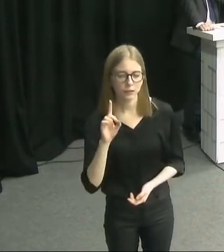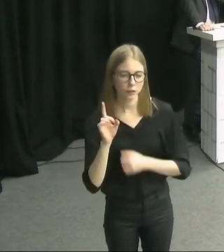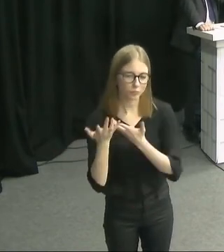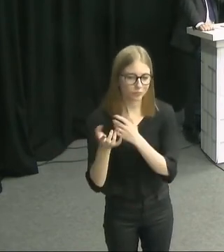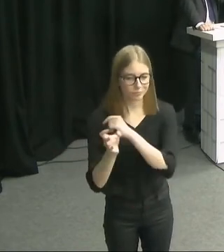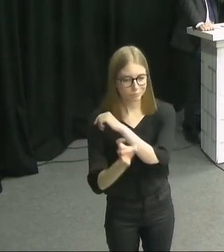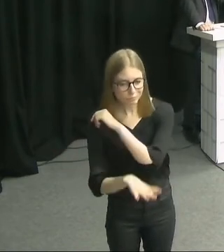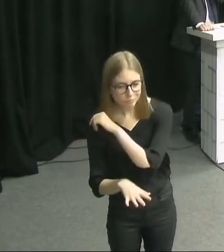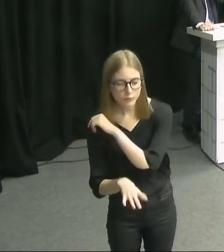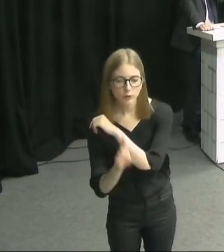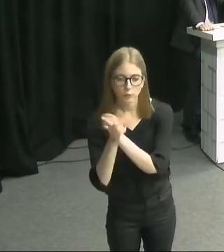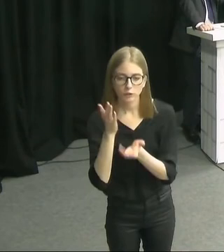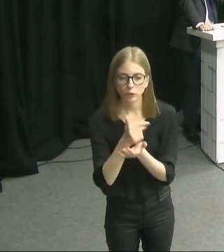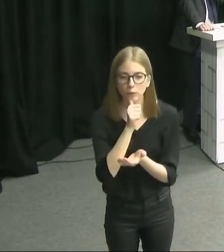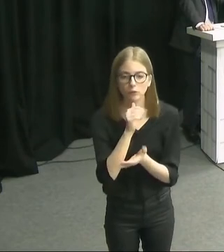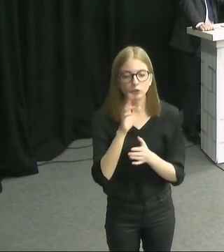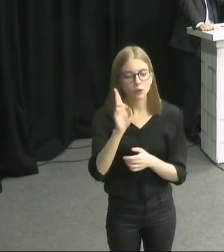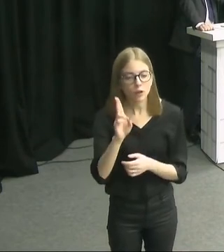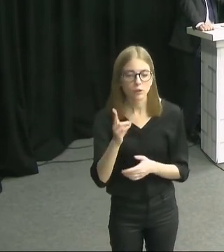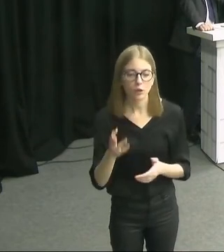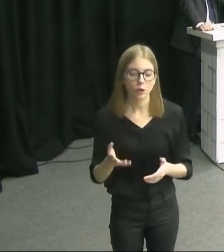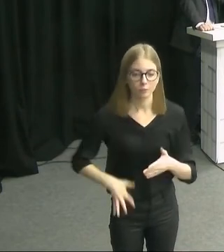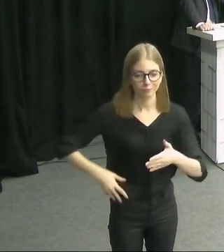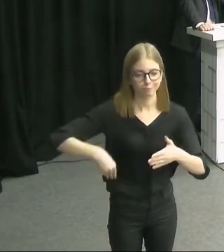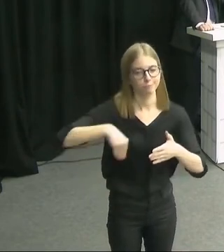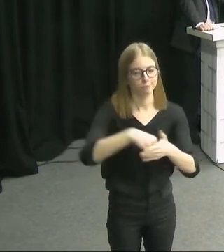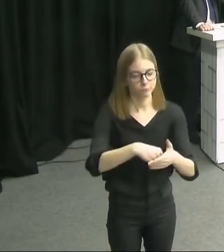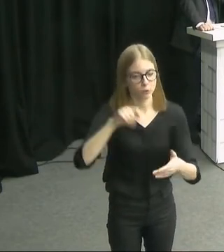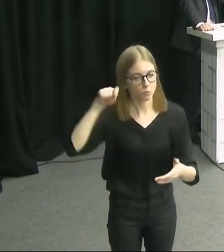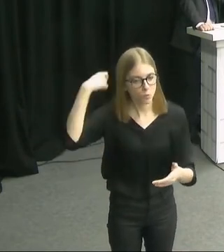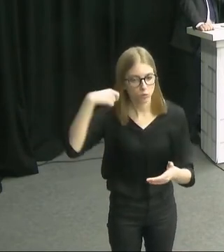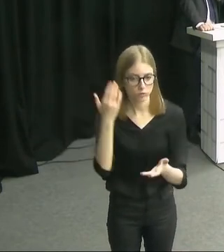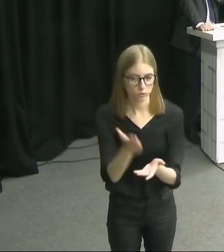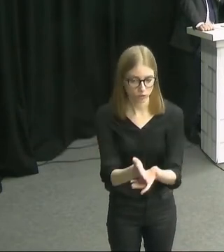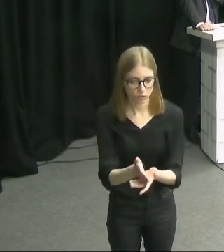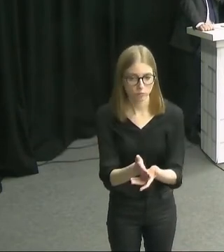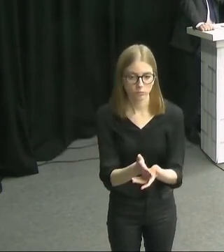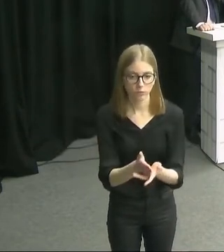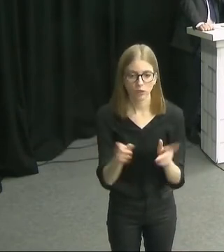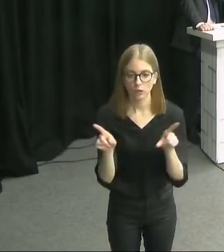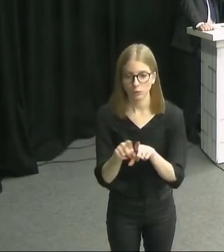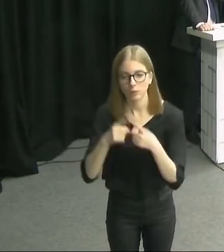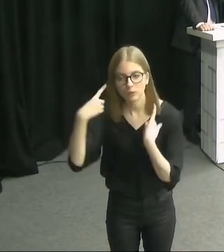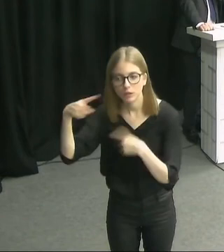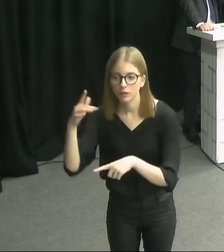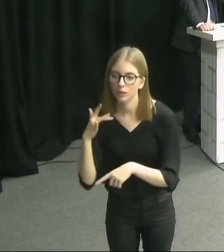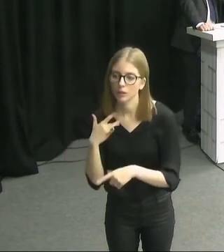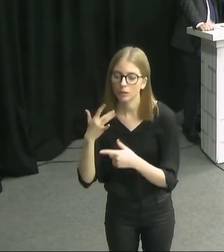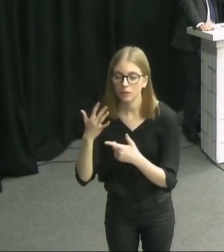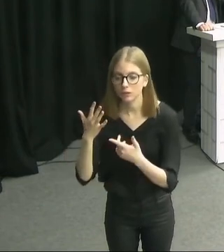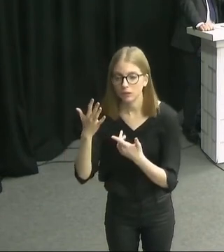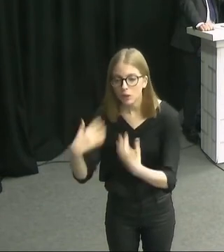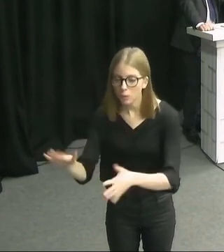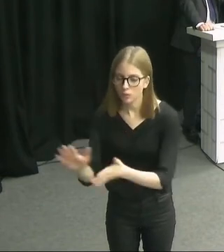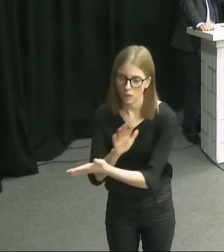rich students, less rich students, but then there are students who pay full price for their studies,